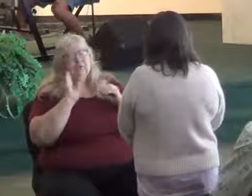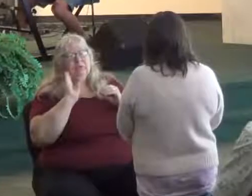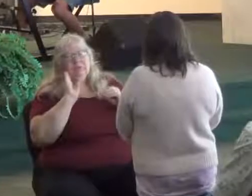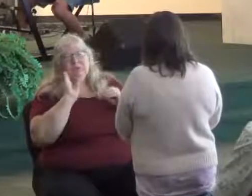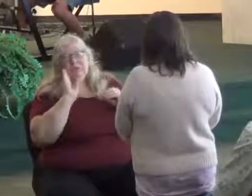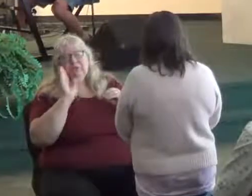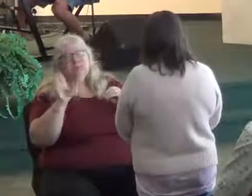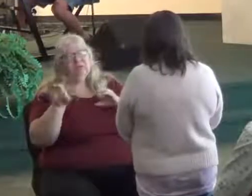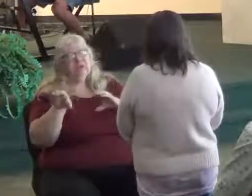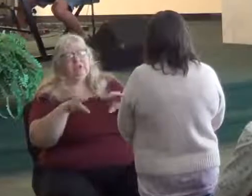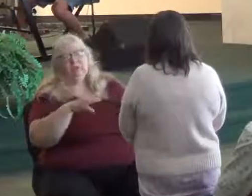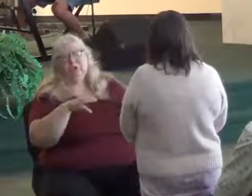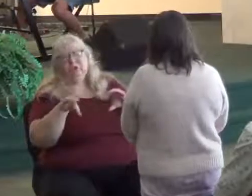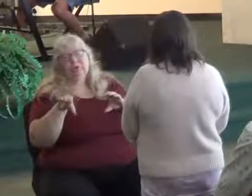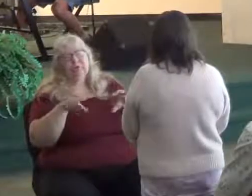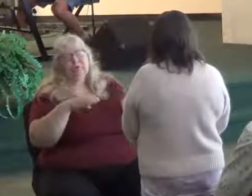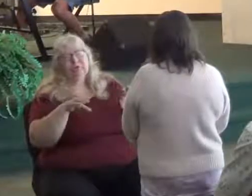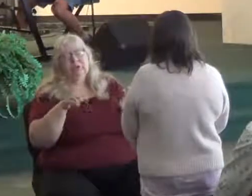Nothing else will do. I just want you.